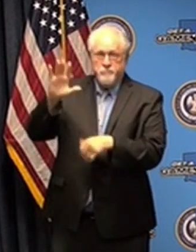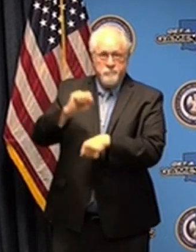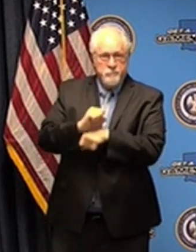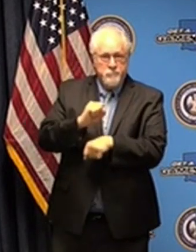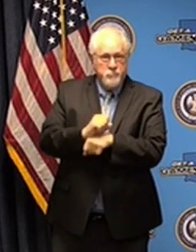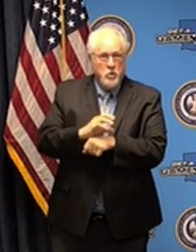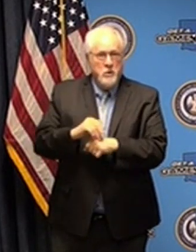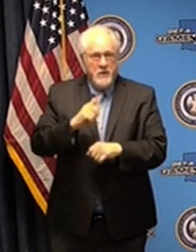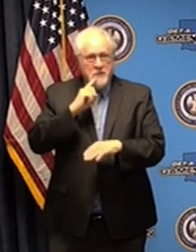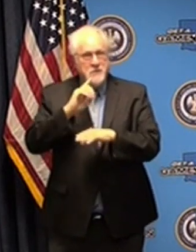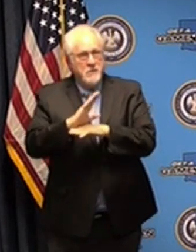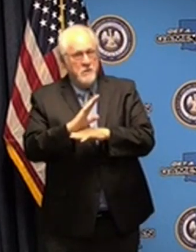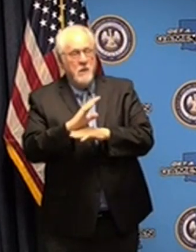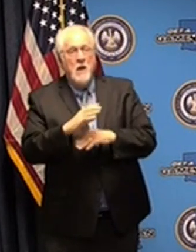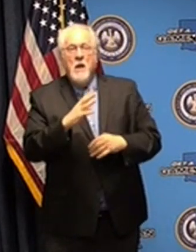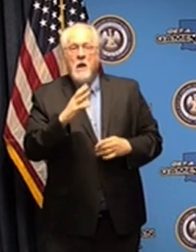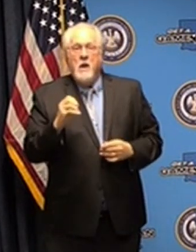work and dedication,